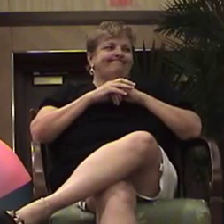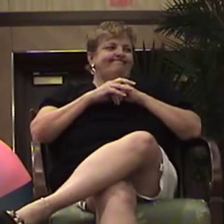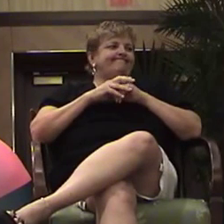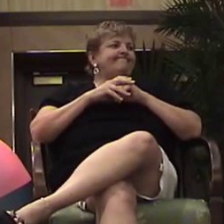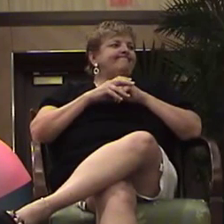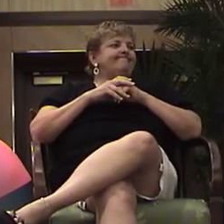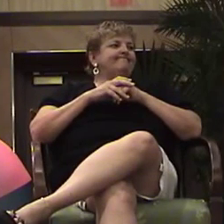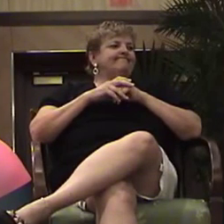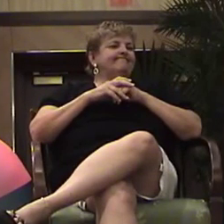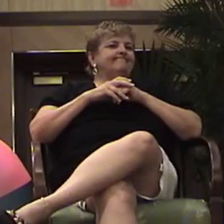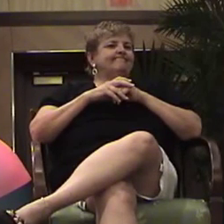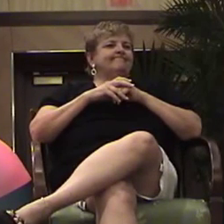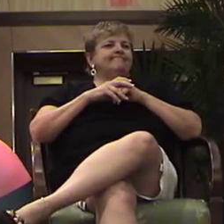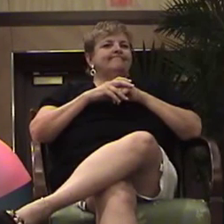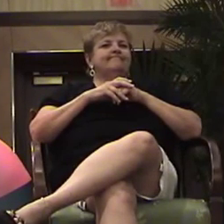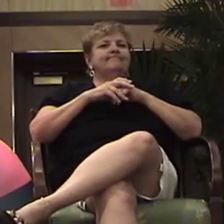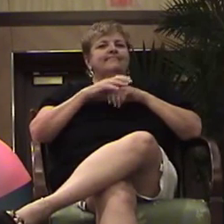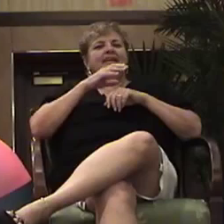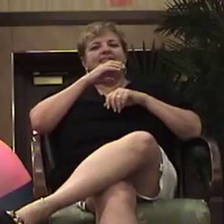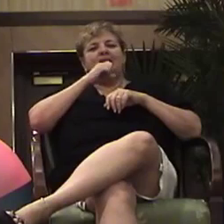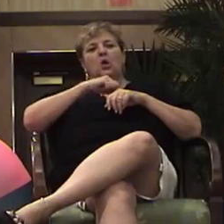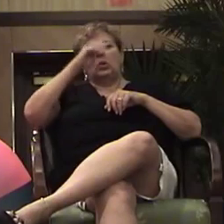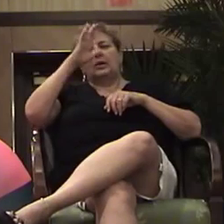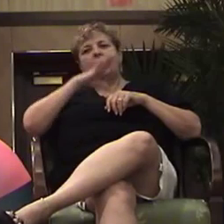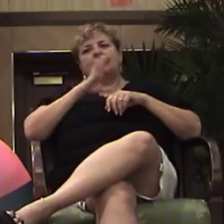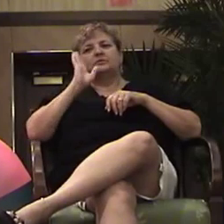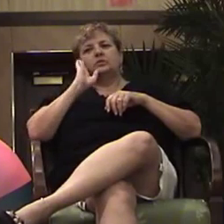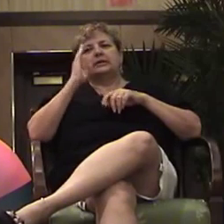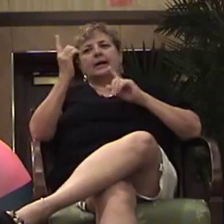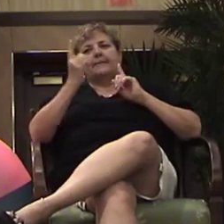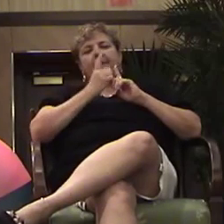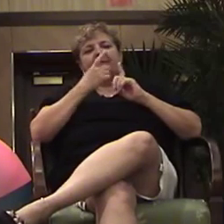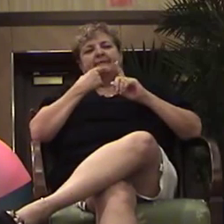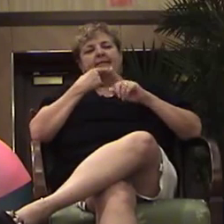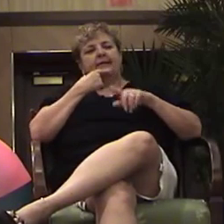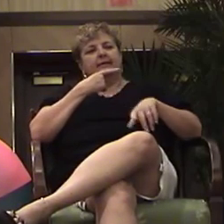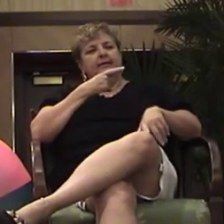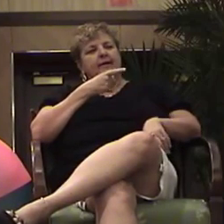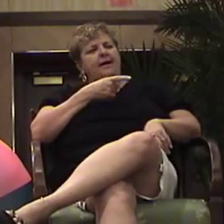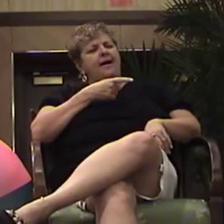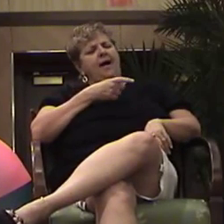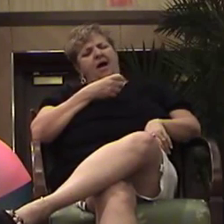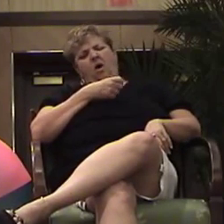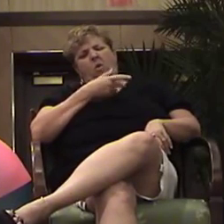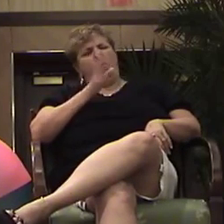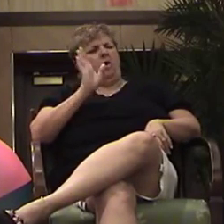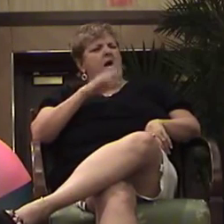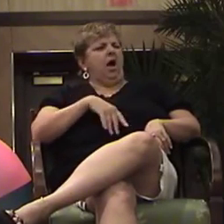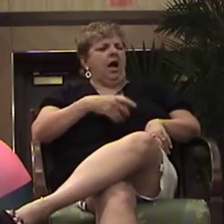These little guys would come up to me and he'd say, I spill more whiskey than you ever